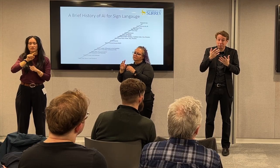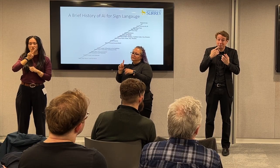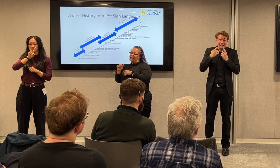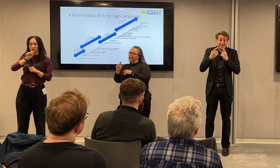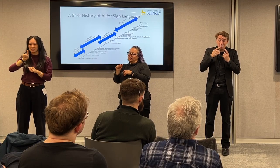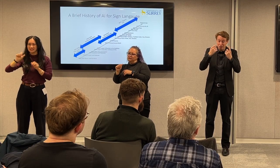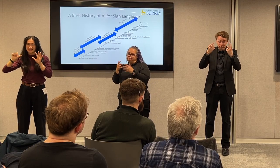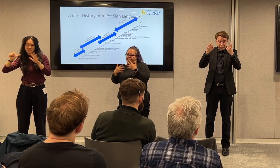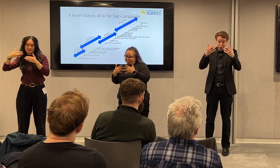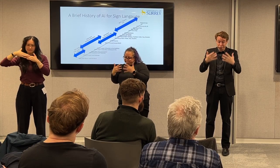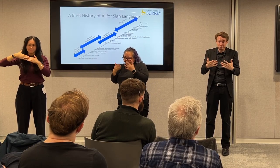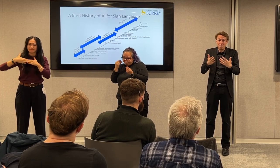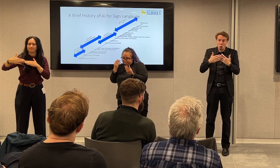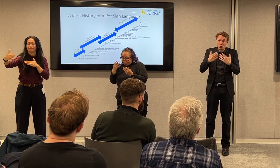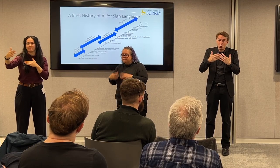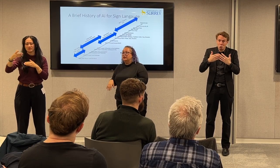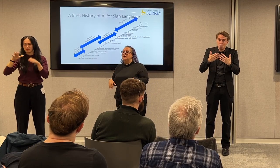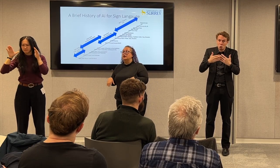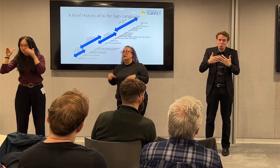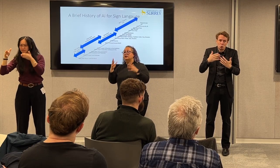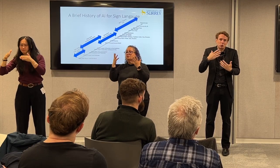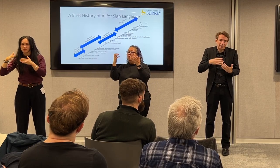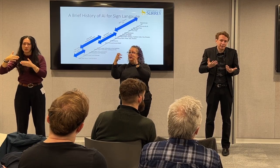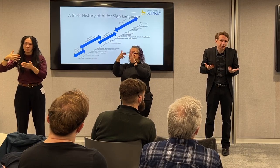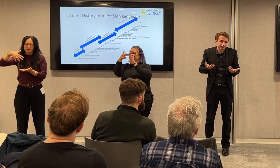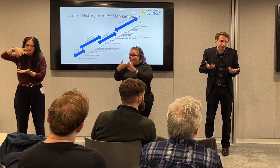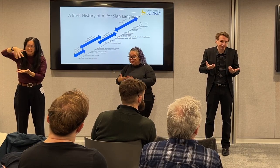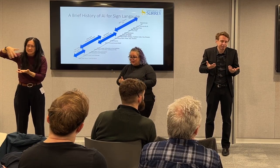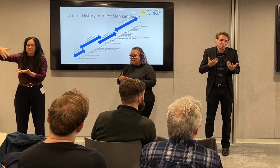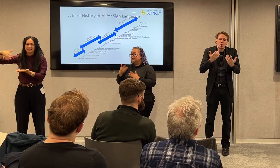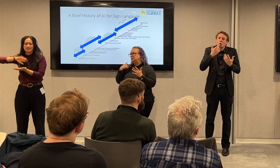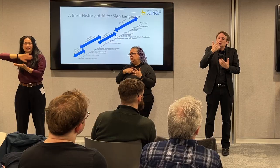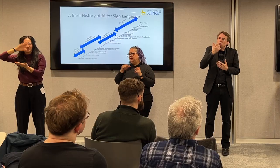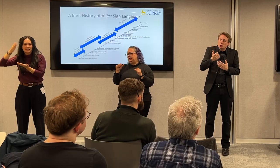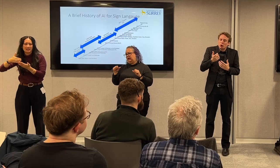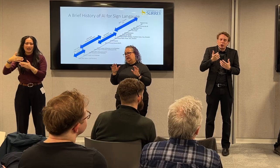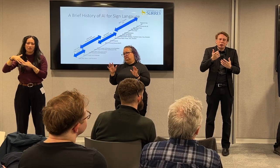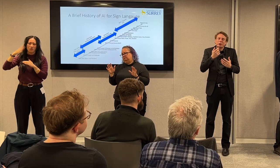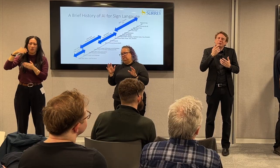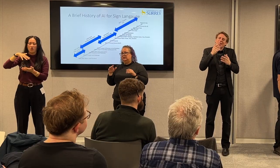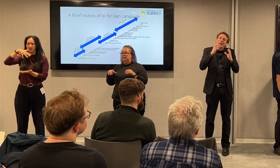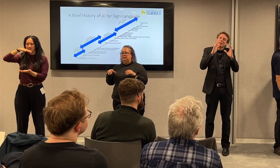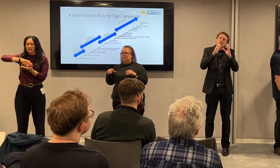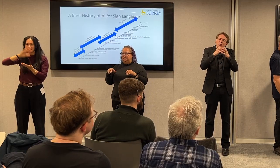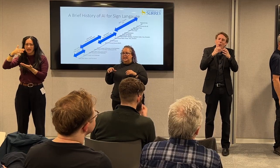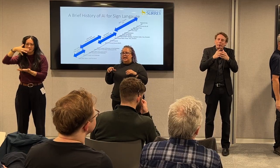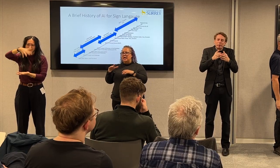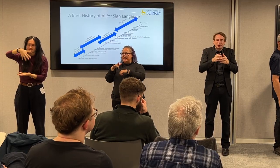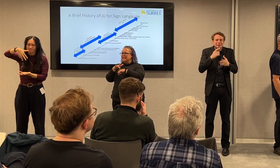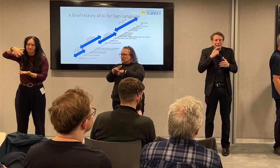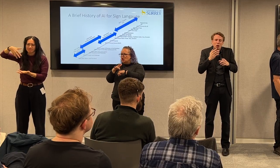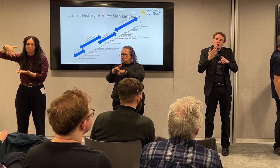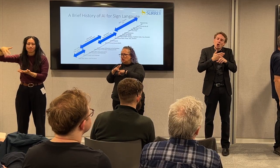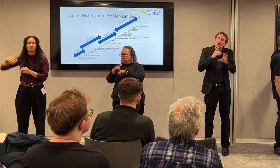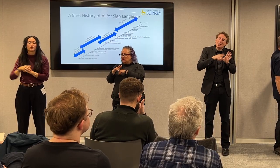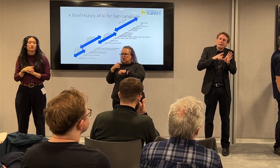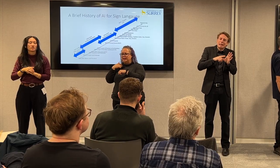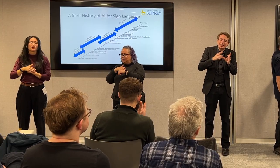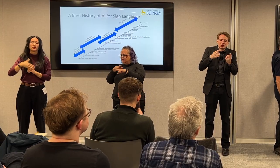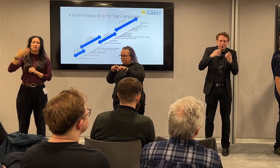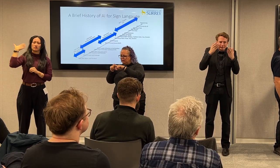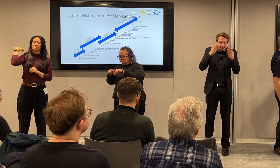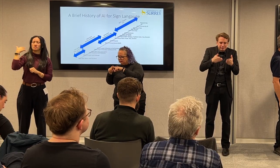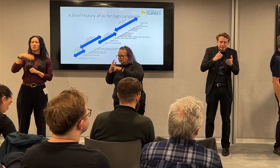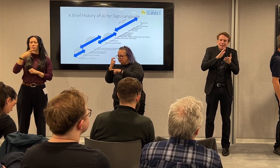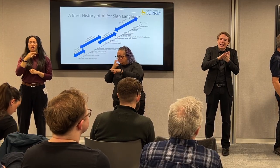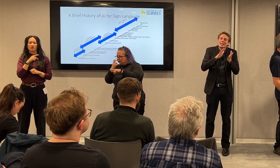And again, if we want to categorize this, then we could sort of like categorize it. It's very early years where we're leaning heavily on speech with HMMs,